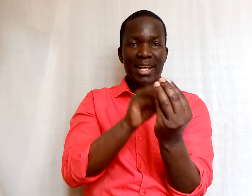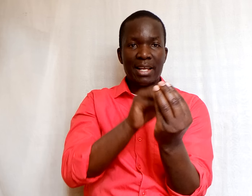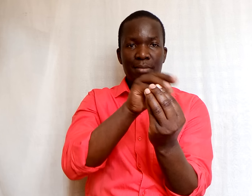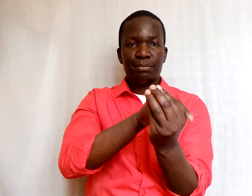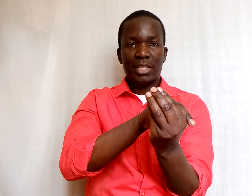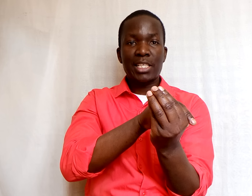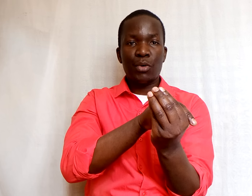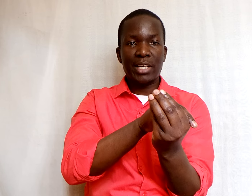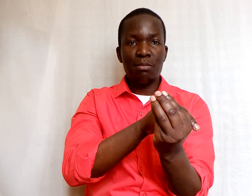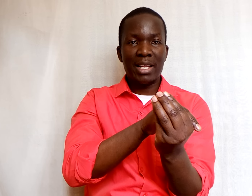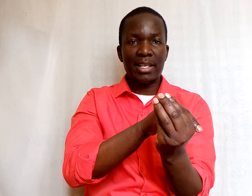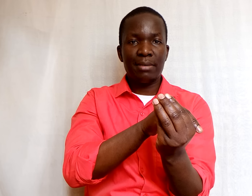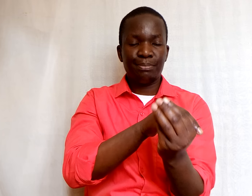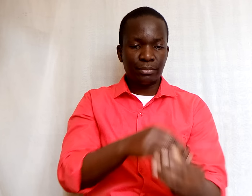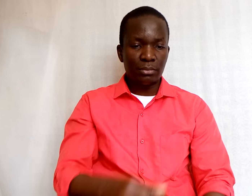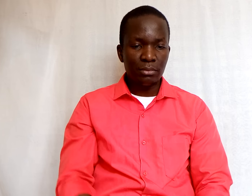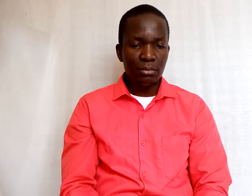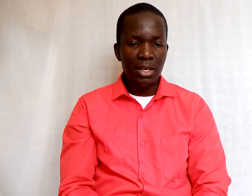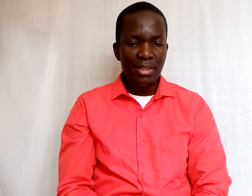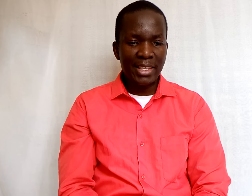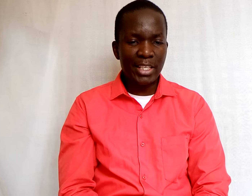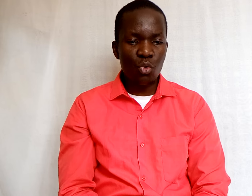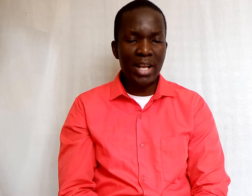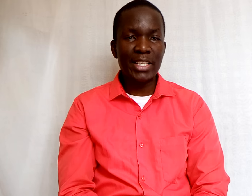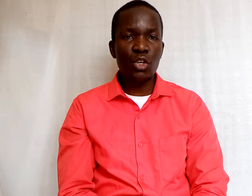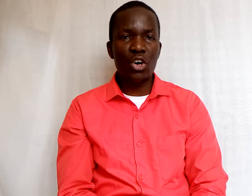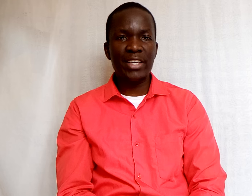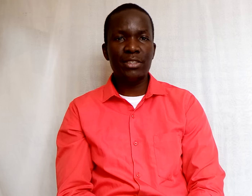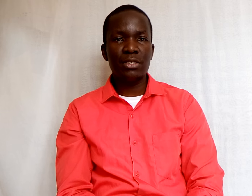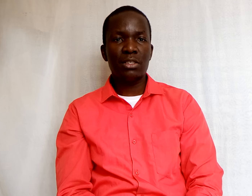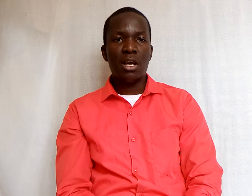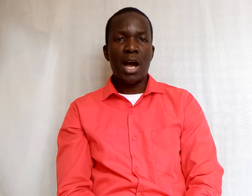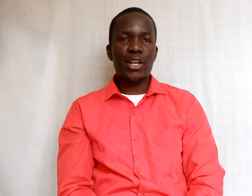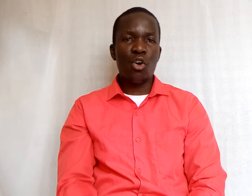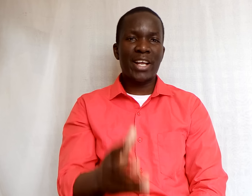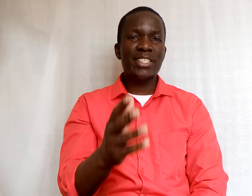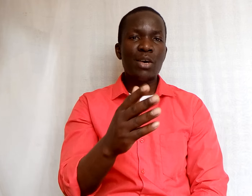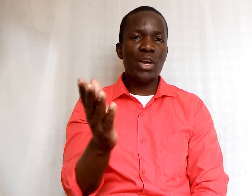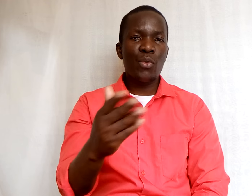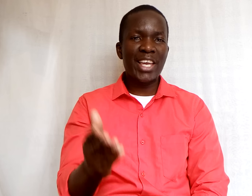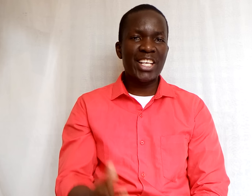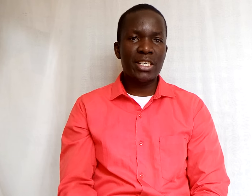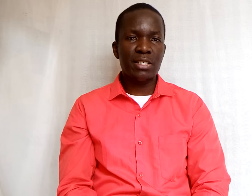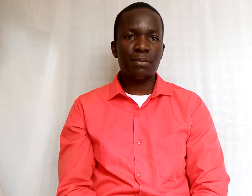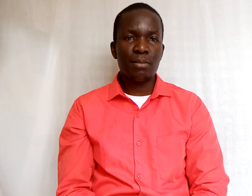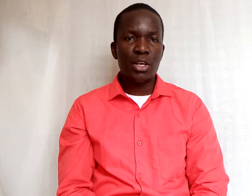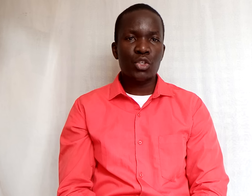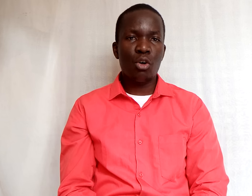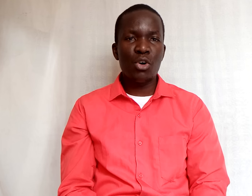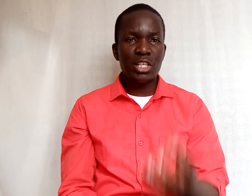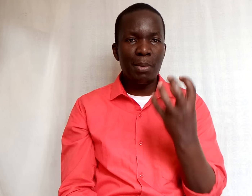banana. That's how we sign banana. The next one is orange. And orange, the way we eat. So mostly